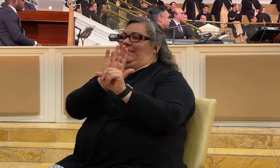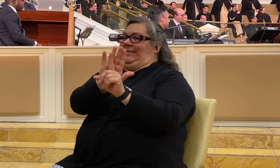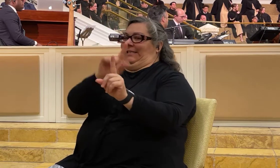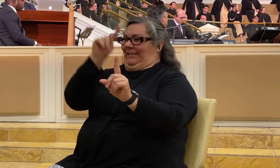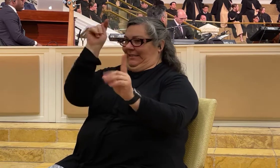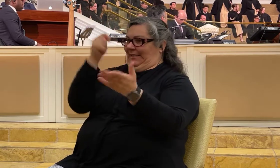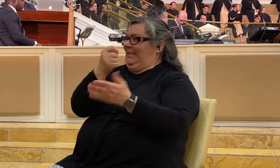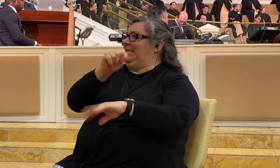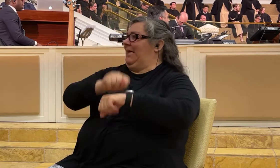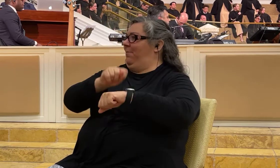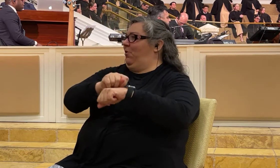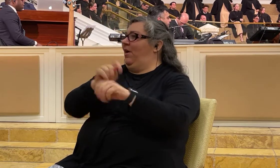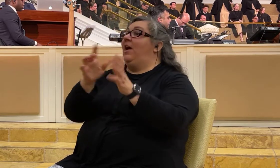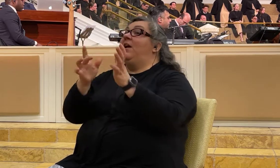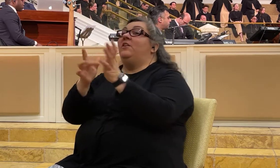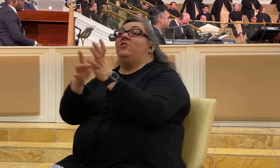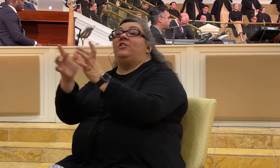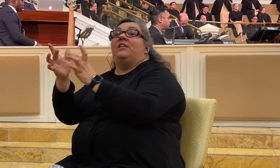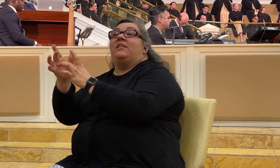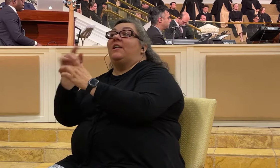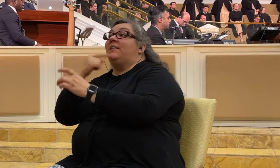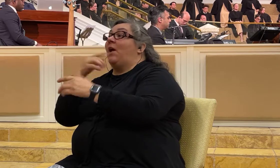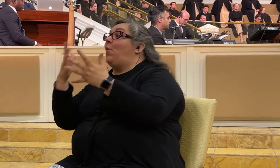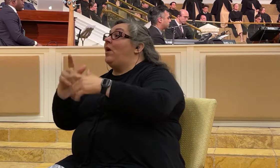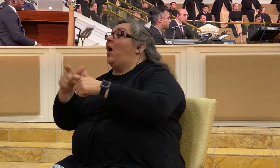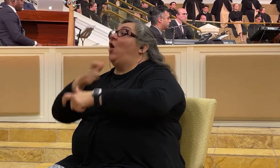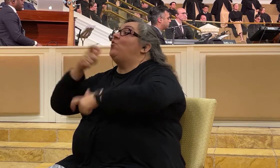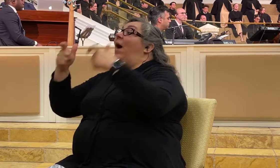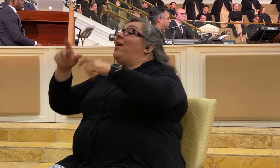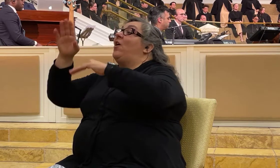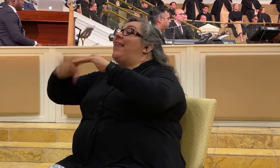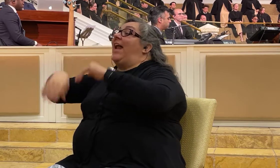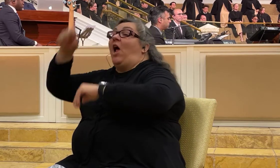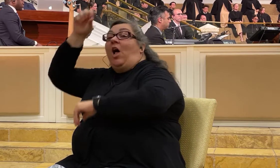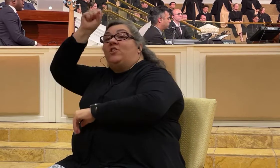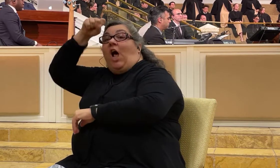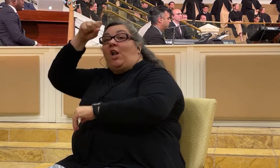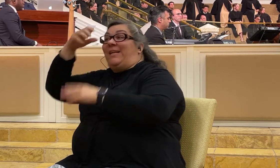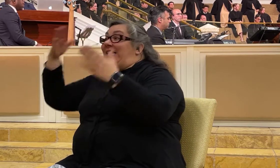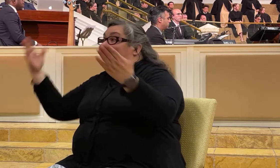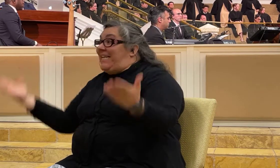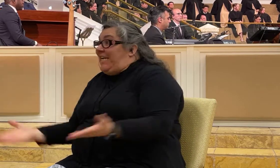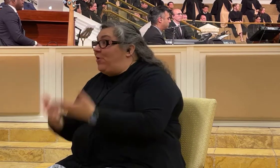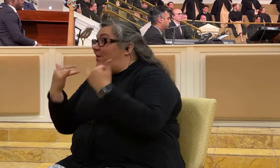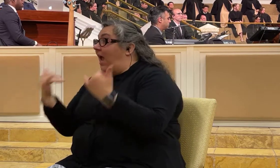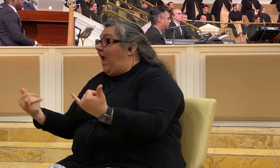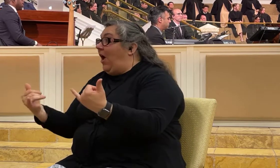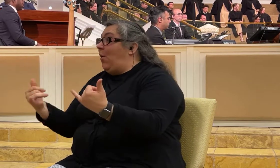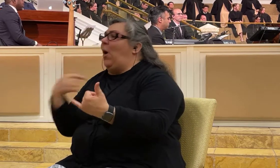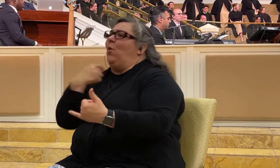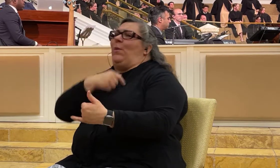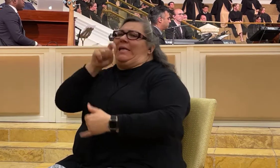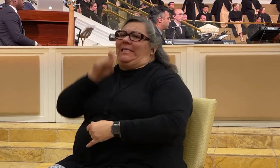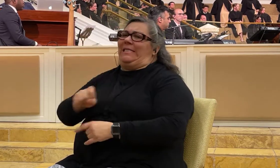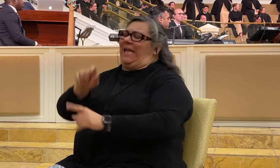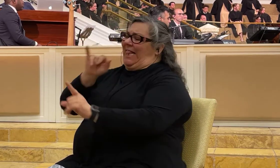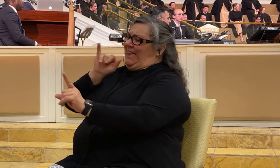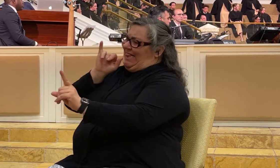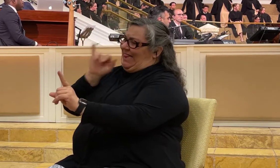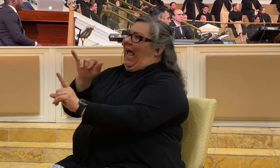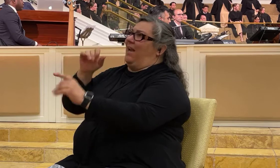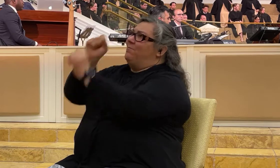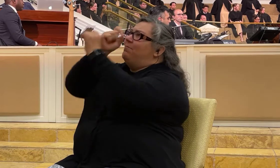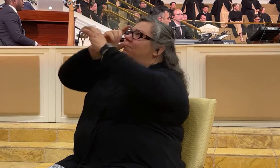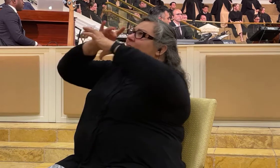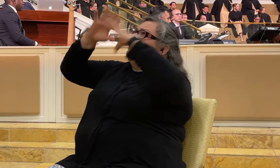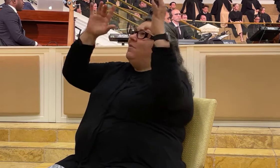And Jesus said, a greater than Solomon is here. And so, oh, how we need that vision of glory.